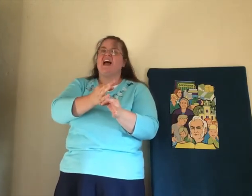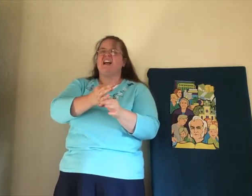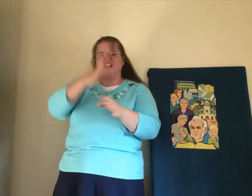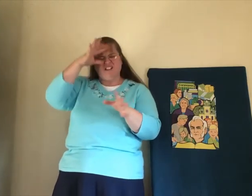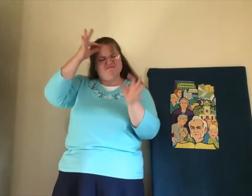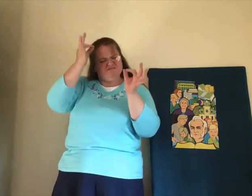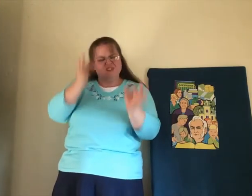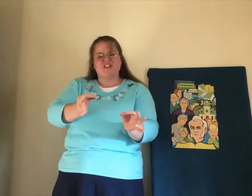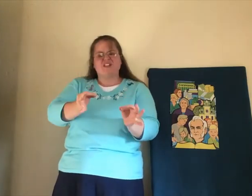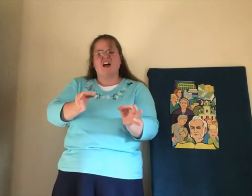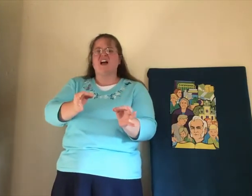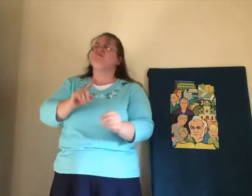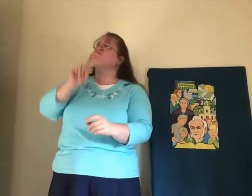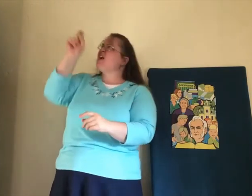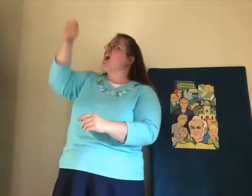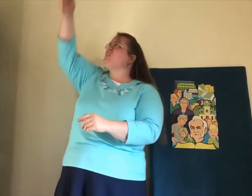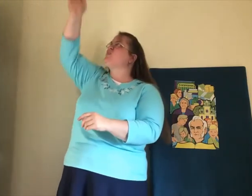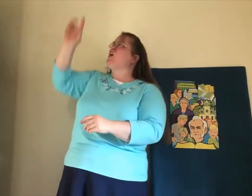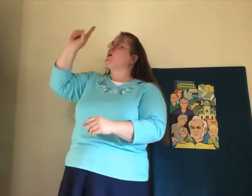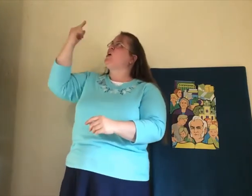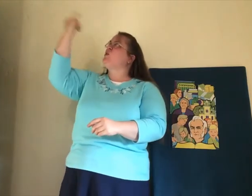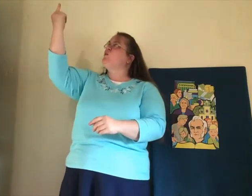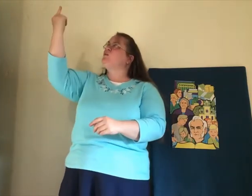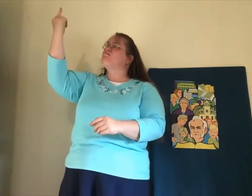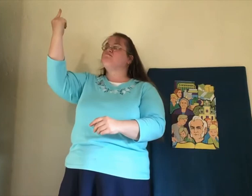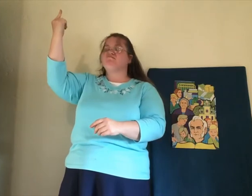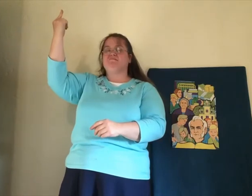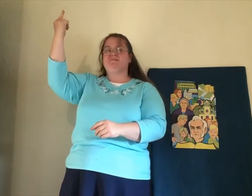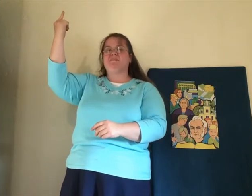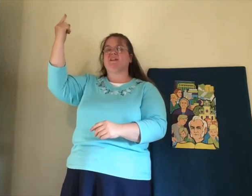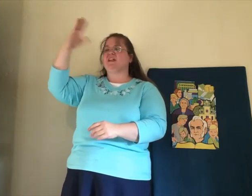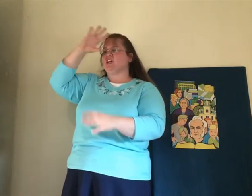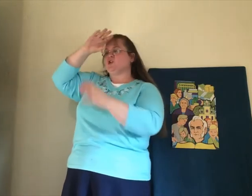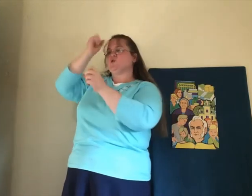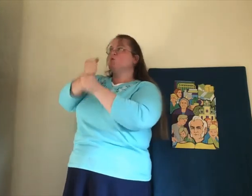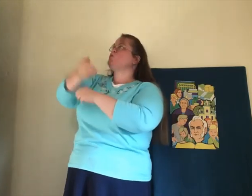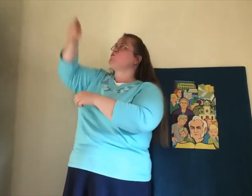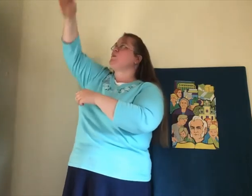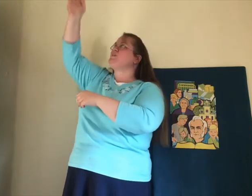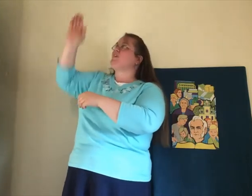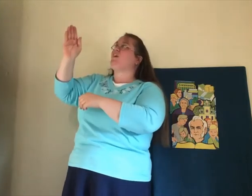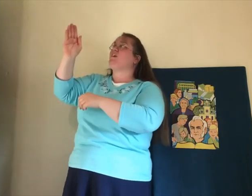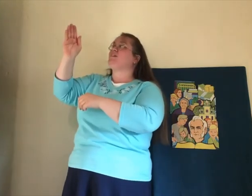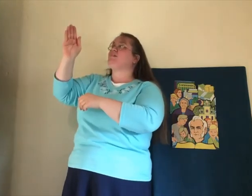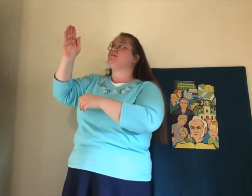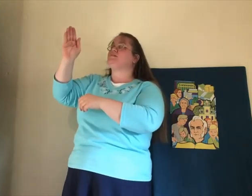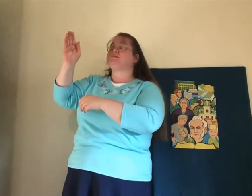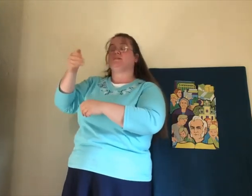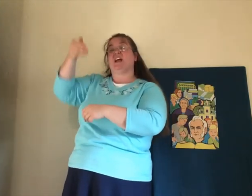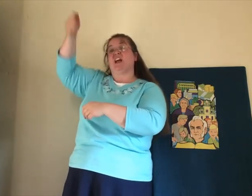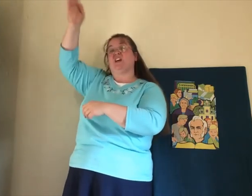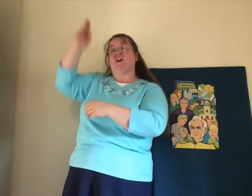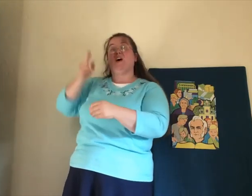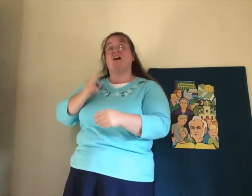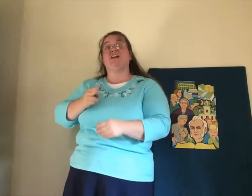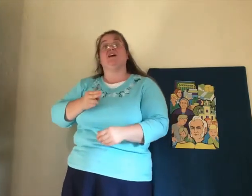Because George had faith. He decided he would ask God only. He would trust God.